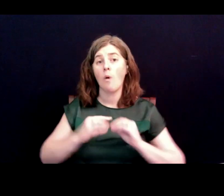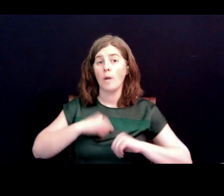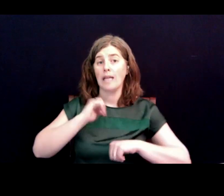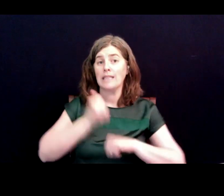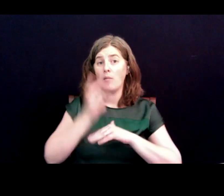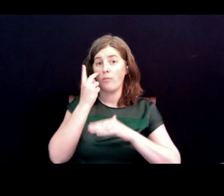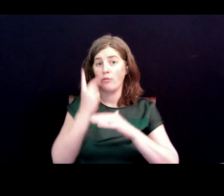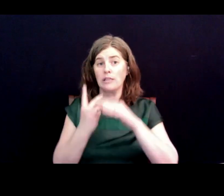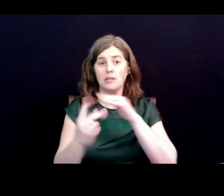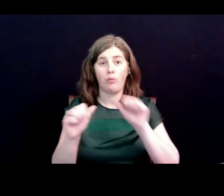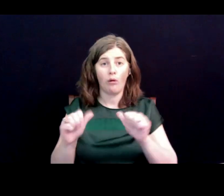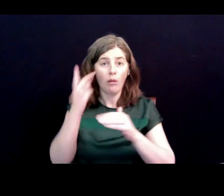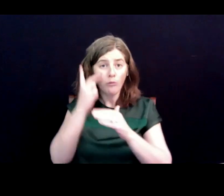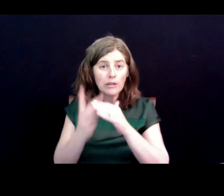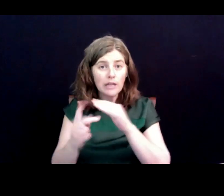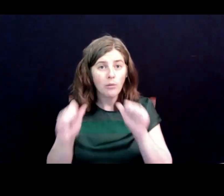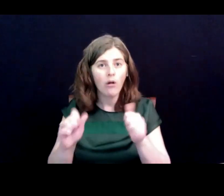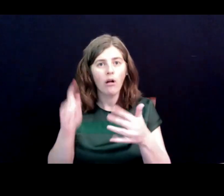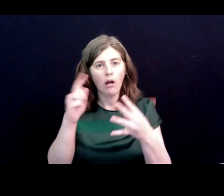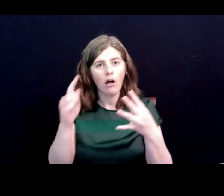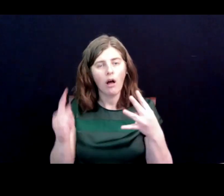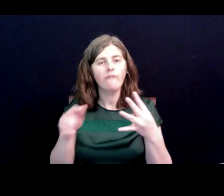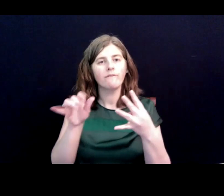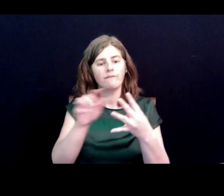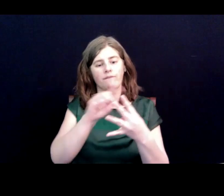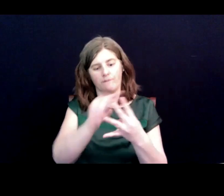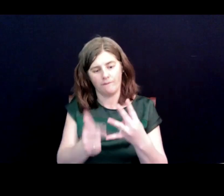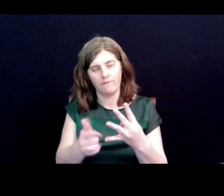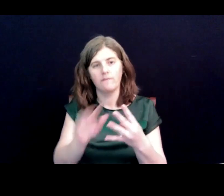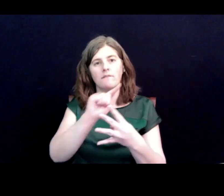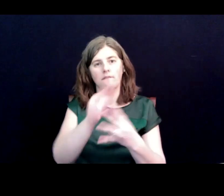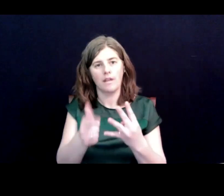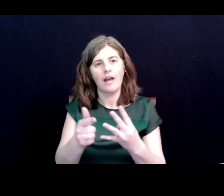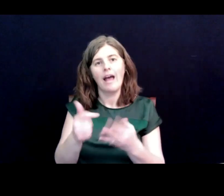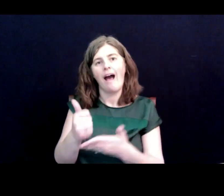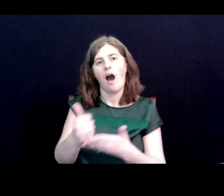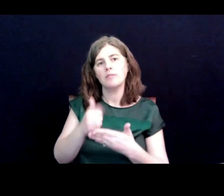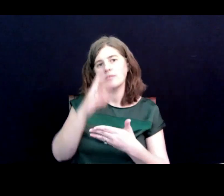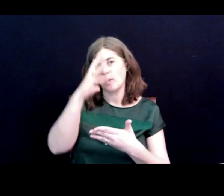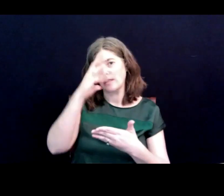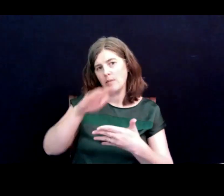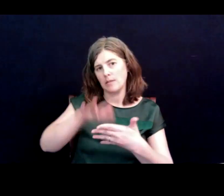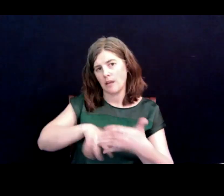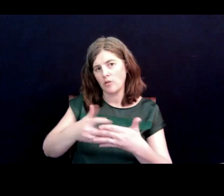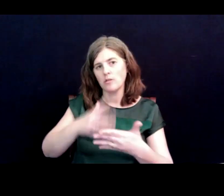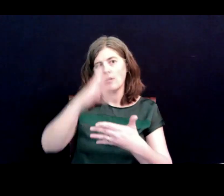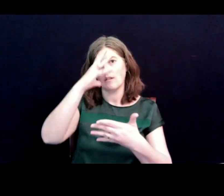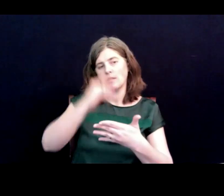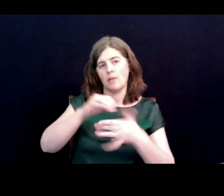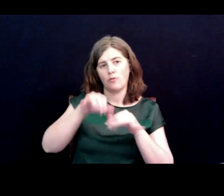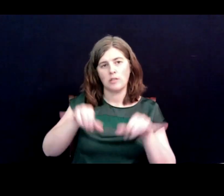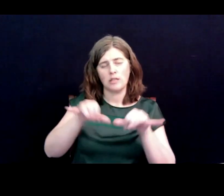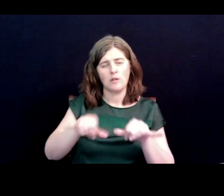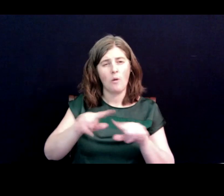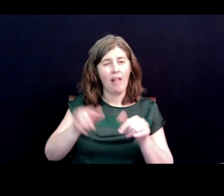predictable routines, the better that actually helps us with those sleep schedules and those sleep routines. So while it seems